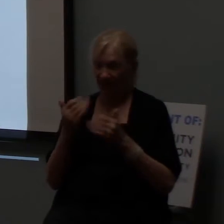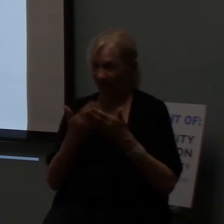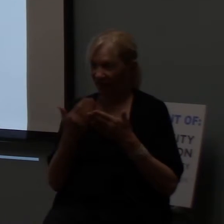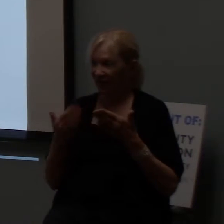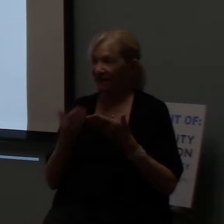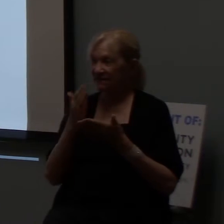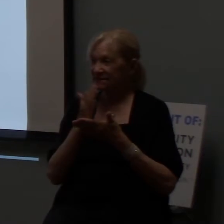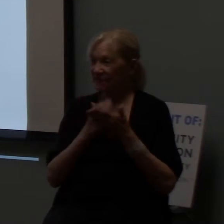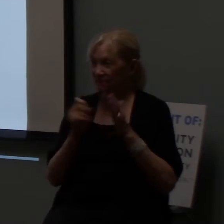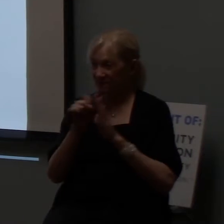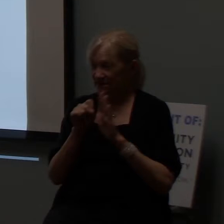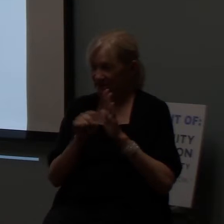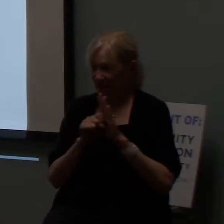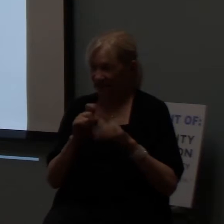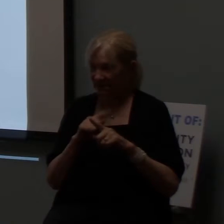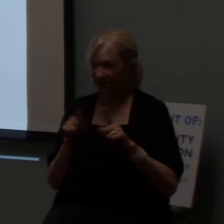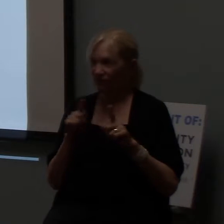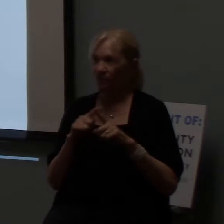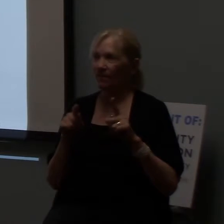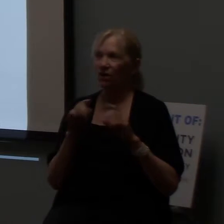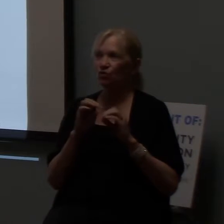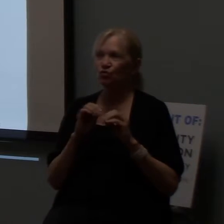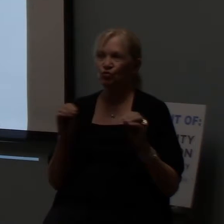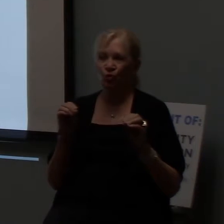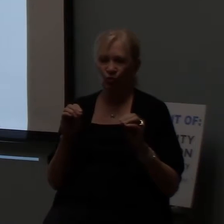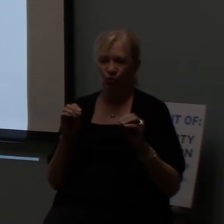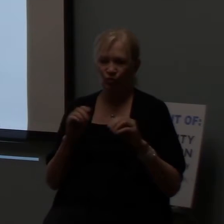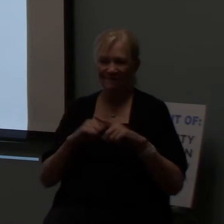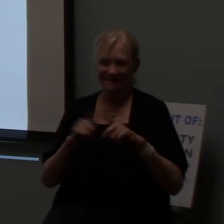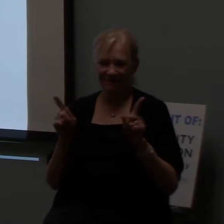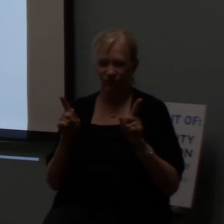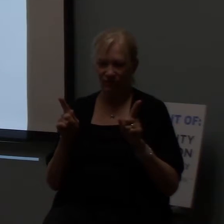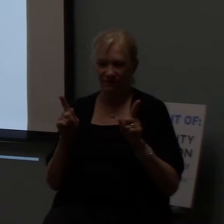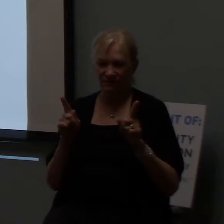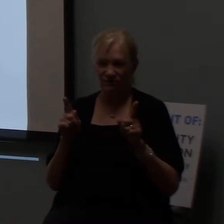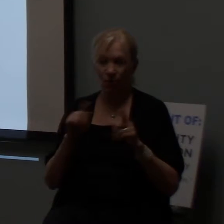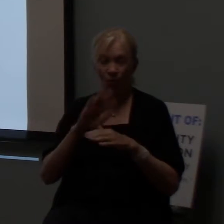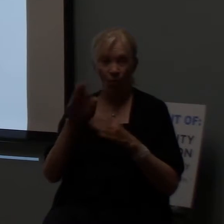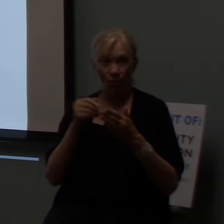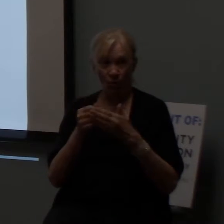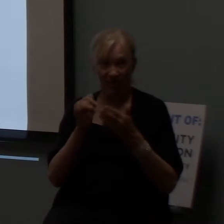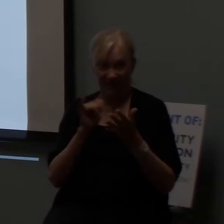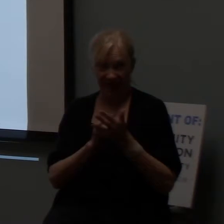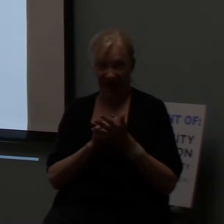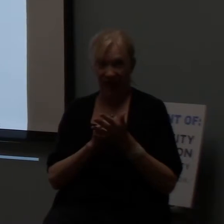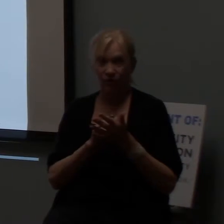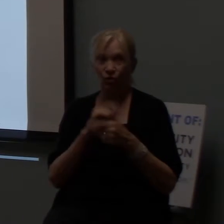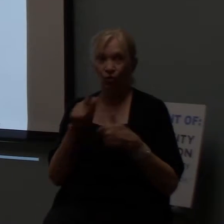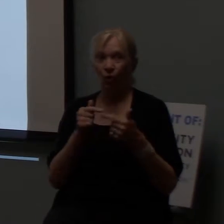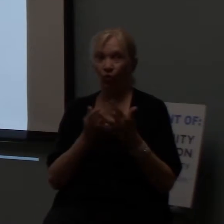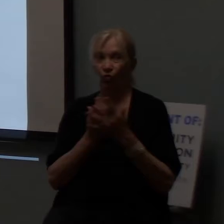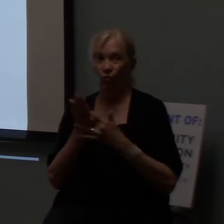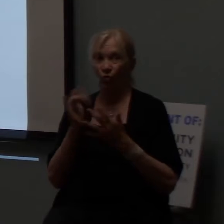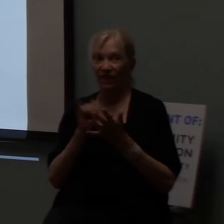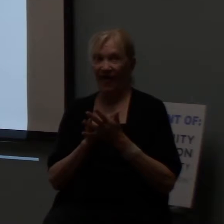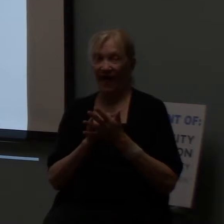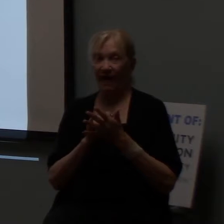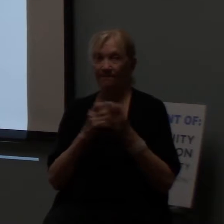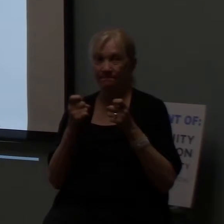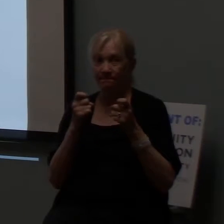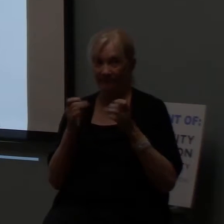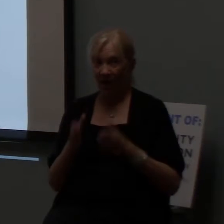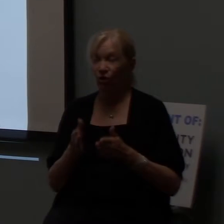very different, but in Colorado, there's really no distinction between those two. All that administrative function would go through that county manager. In